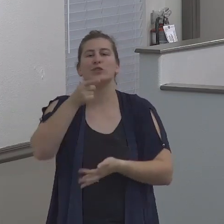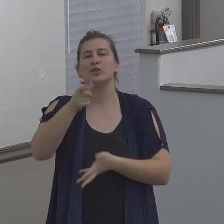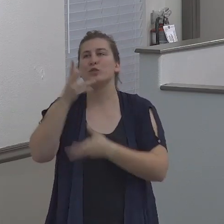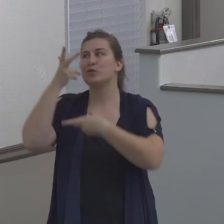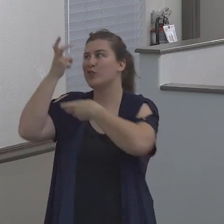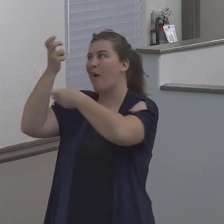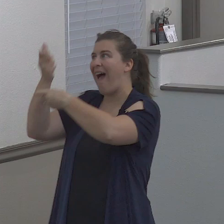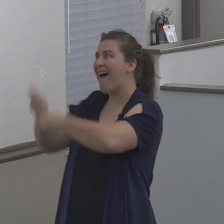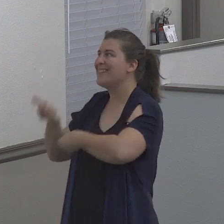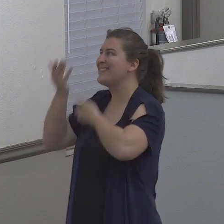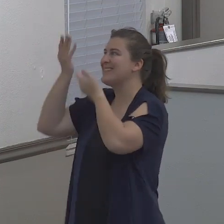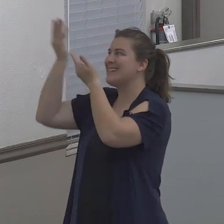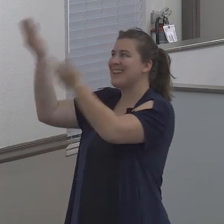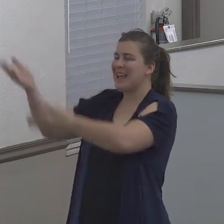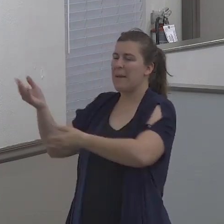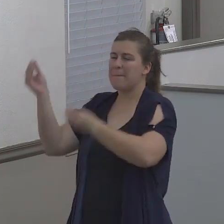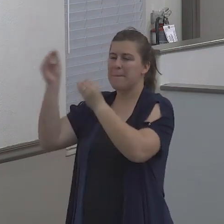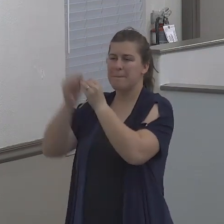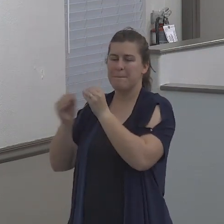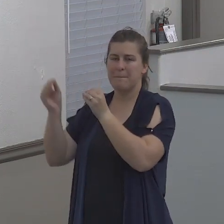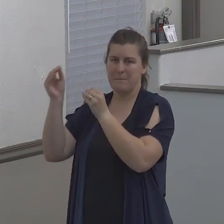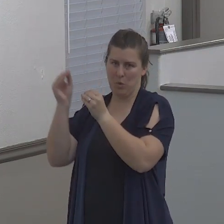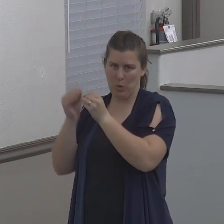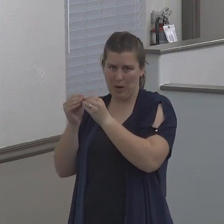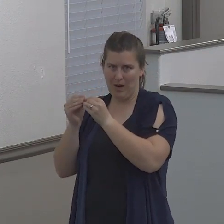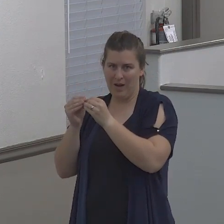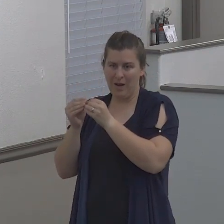because suffering causes you to trust me more.